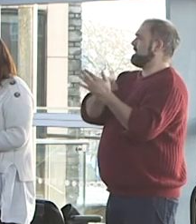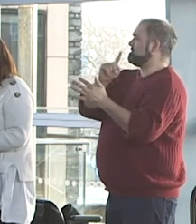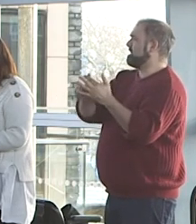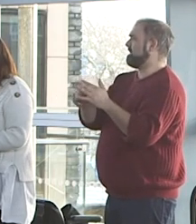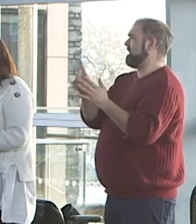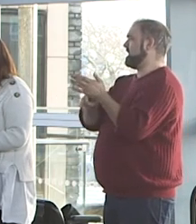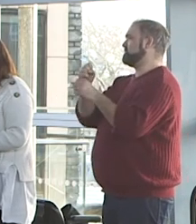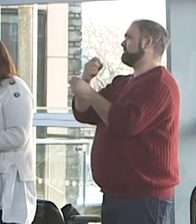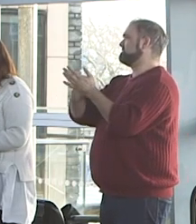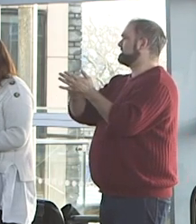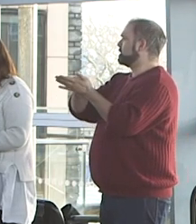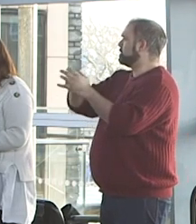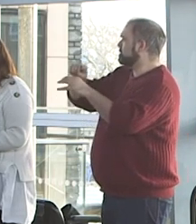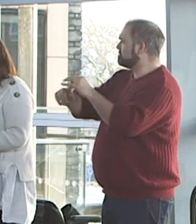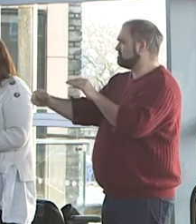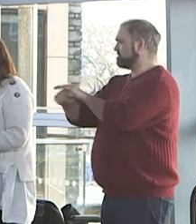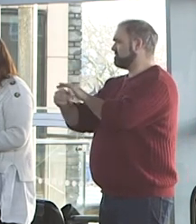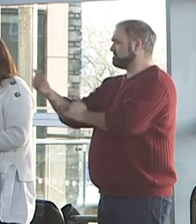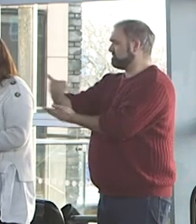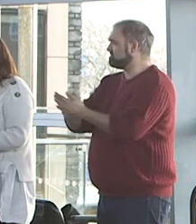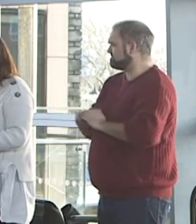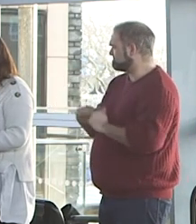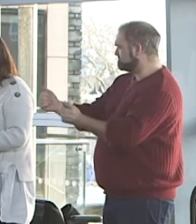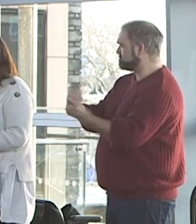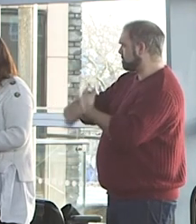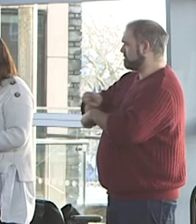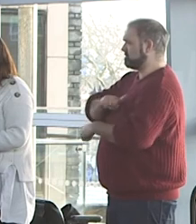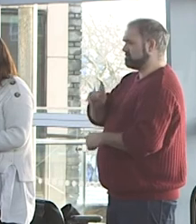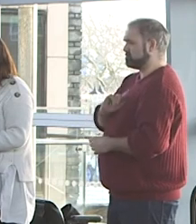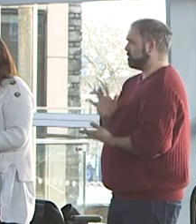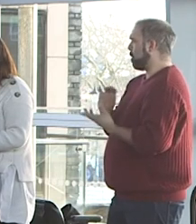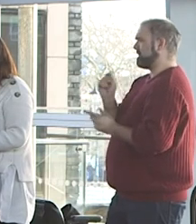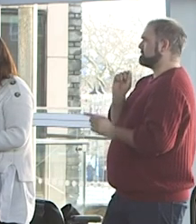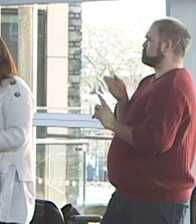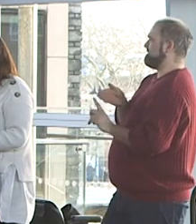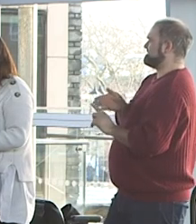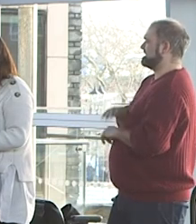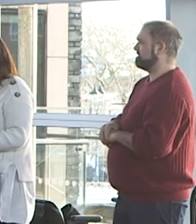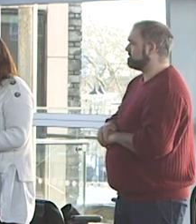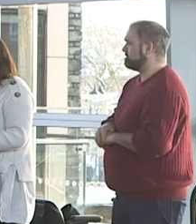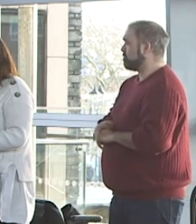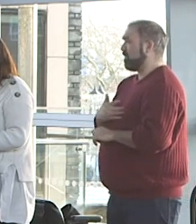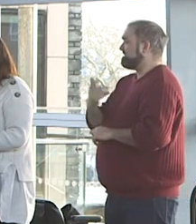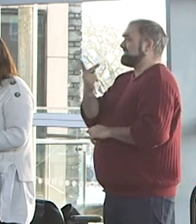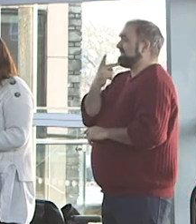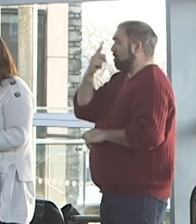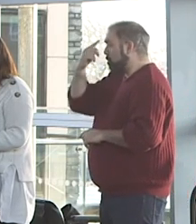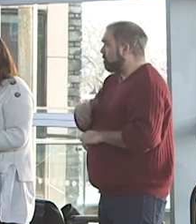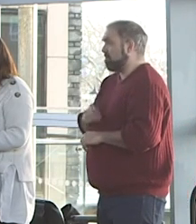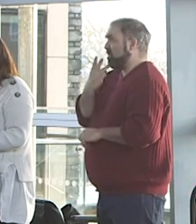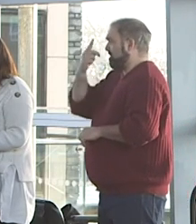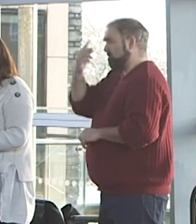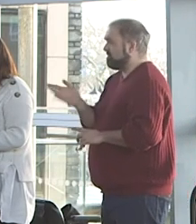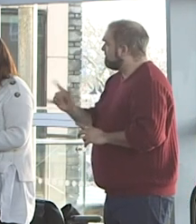refugees and asylum seekers are the poorest and the rarest, because we are nobody's priority. We are not even an afterthought. Our needs